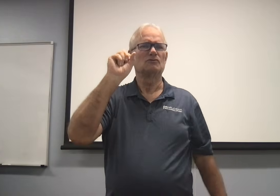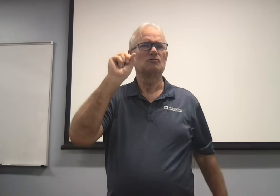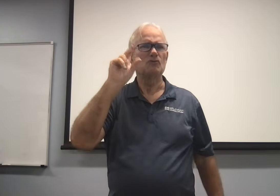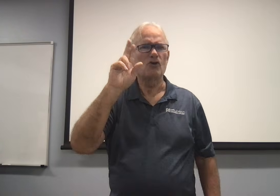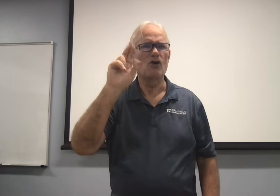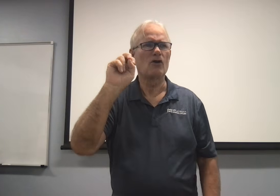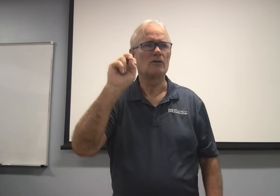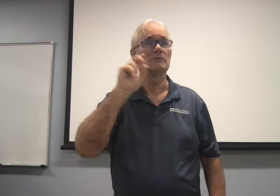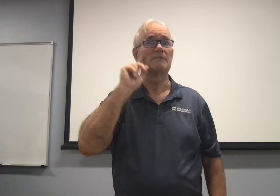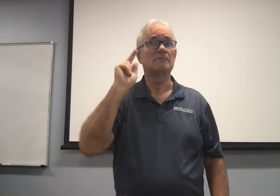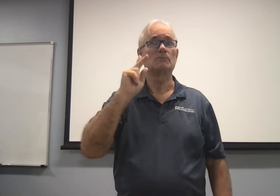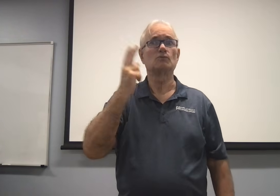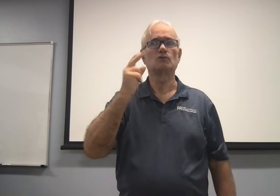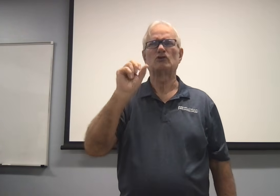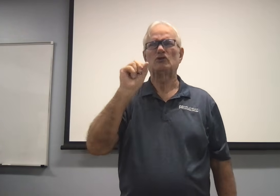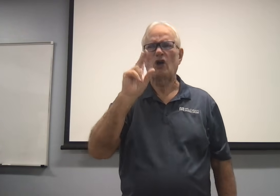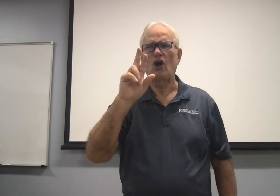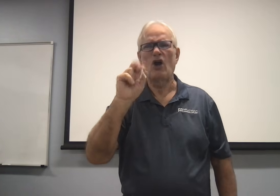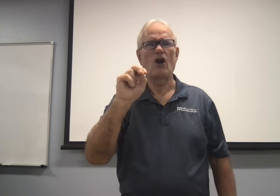What about turn?